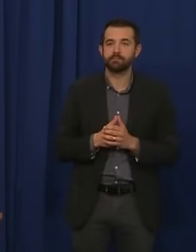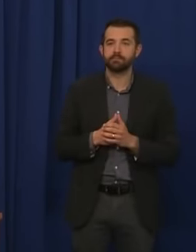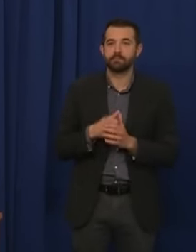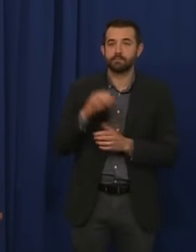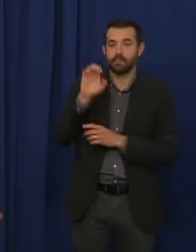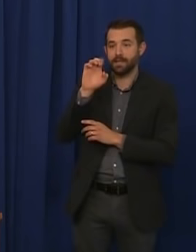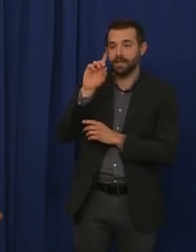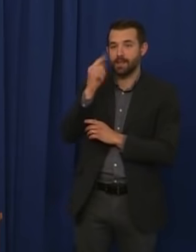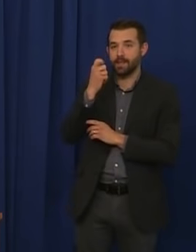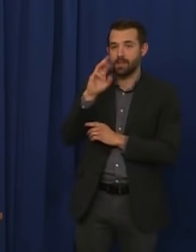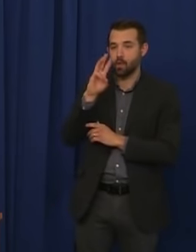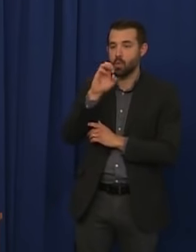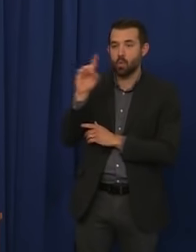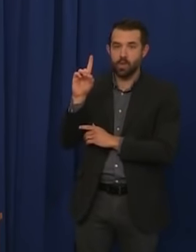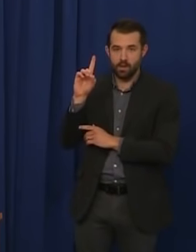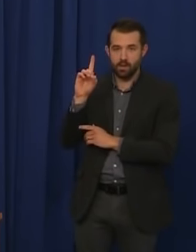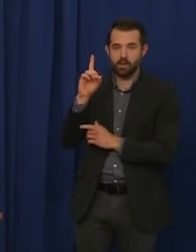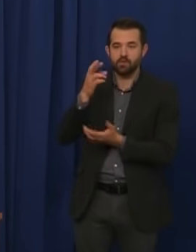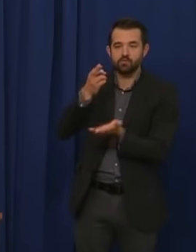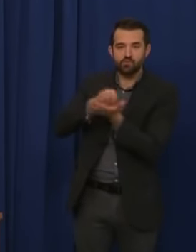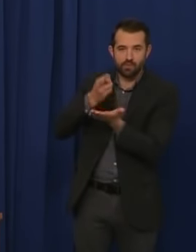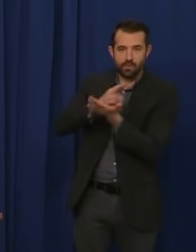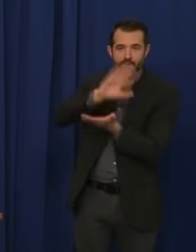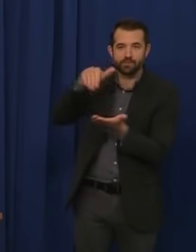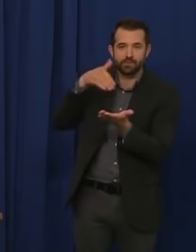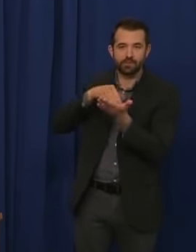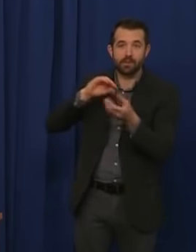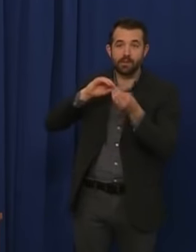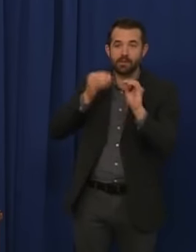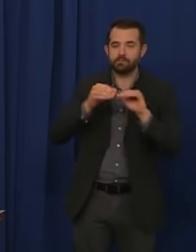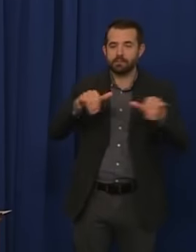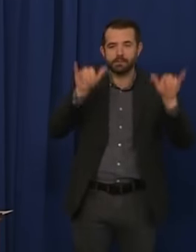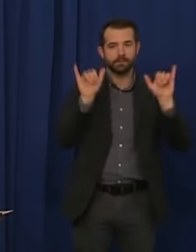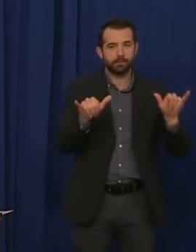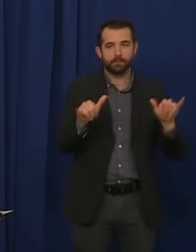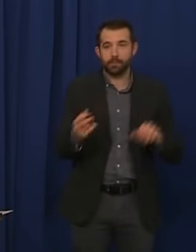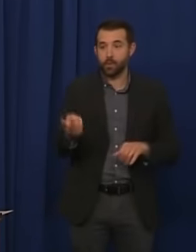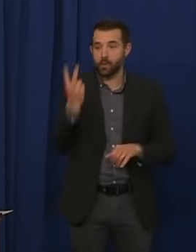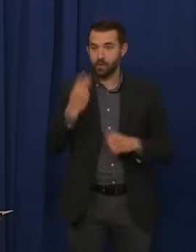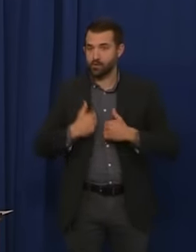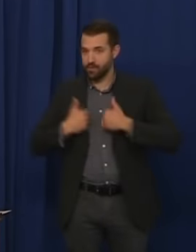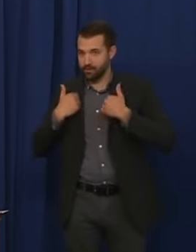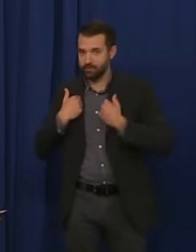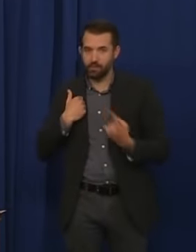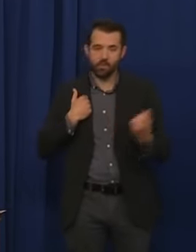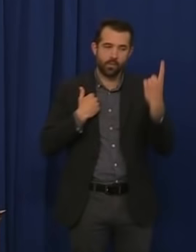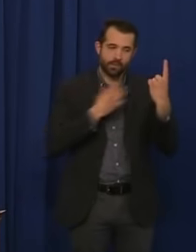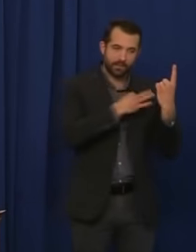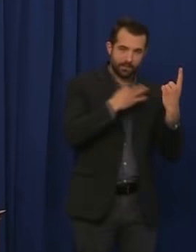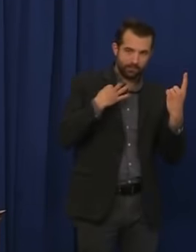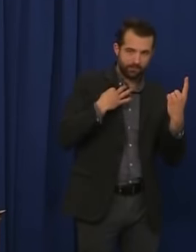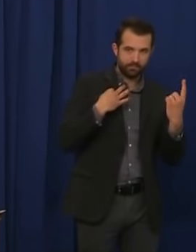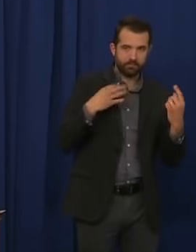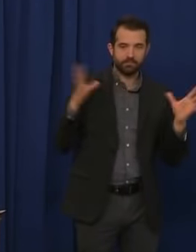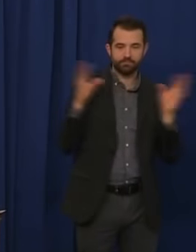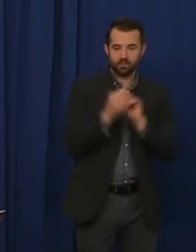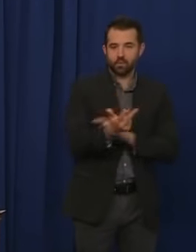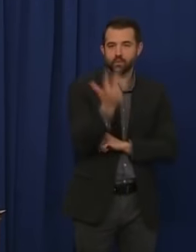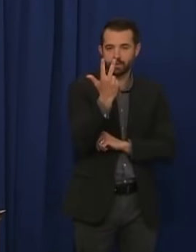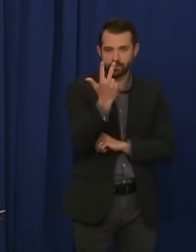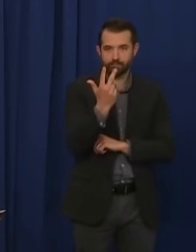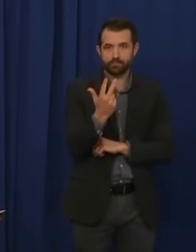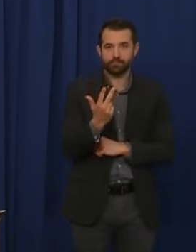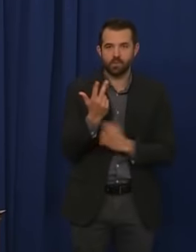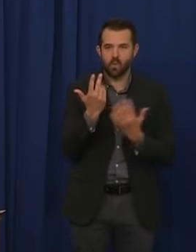Rehabilitation Center, the numbers there again remain the same, 2 residents and 1 staff member, and we are awaiting test